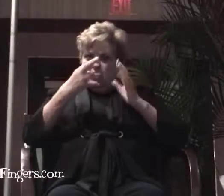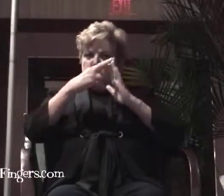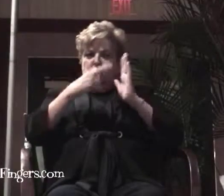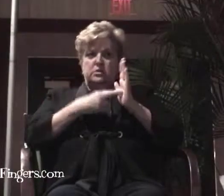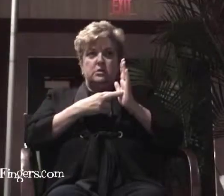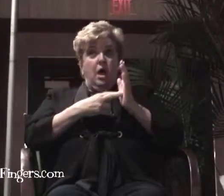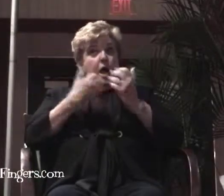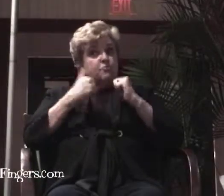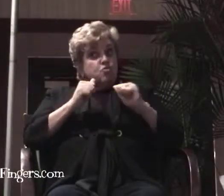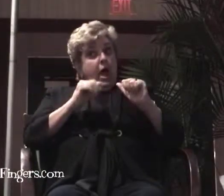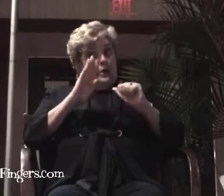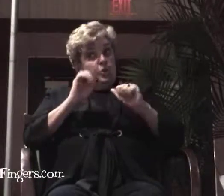good.